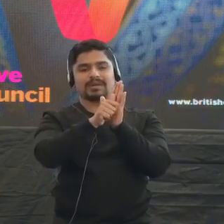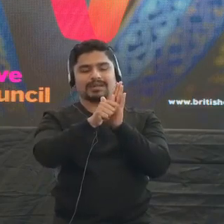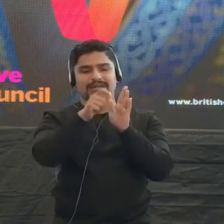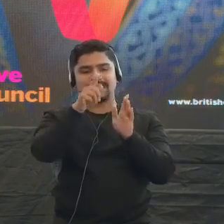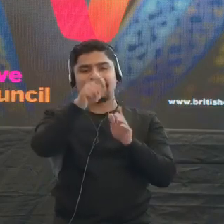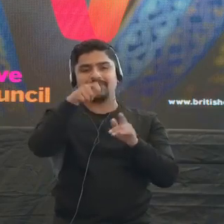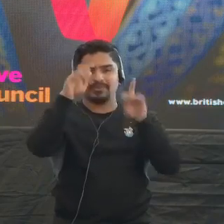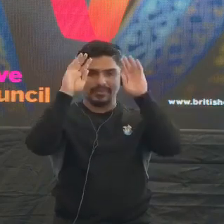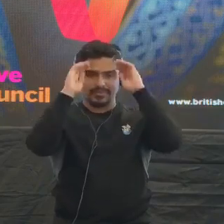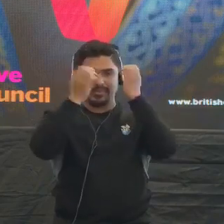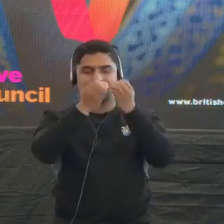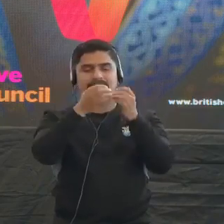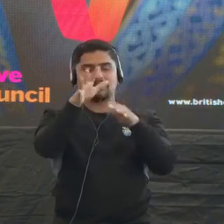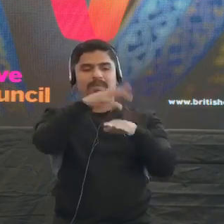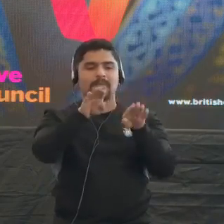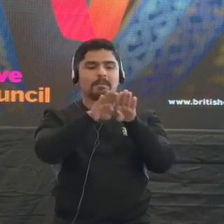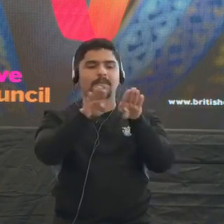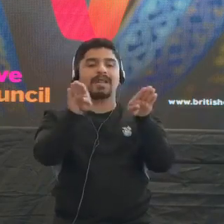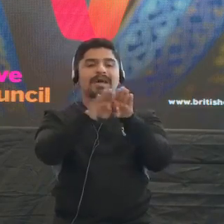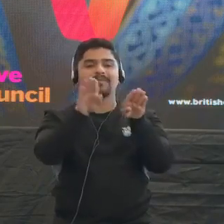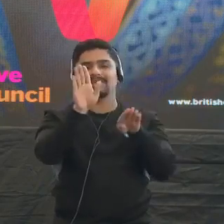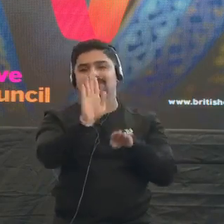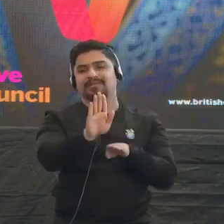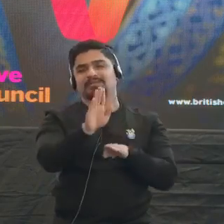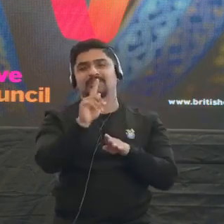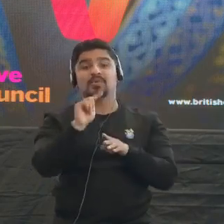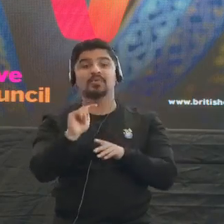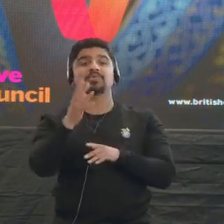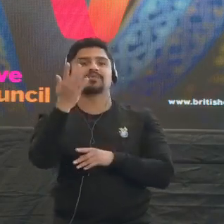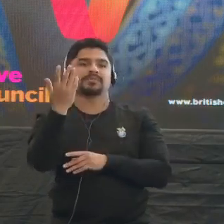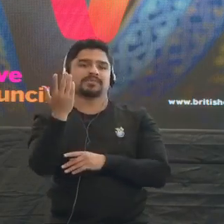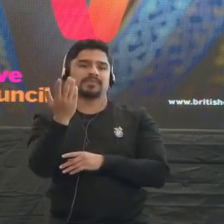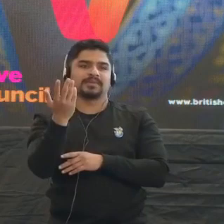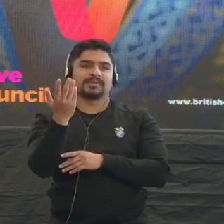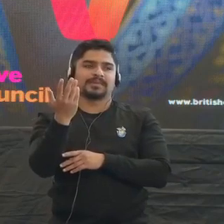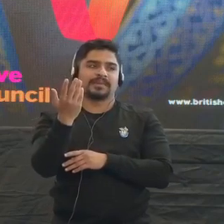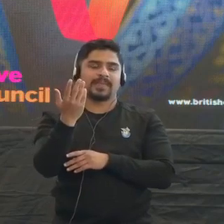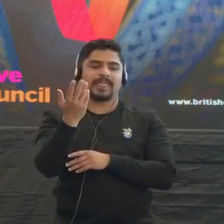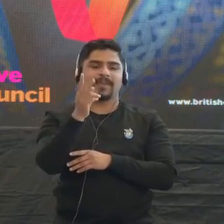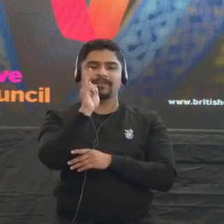But what about equity? To give opportunity